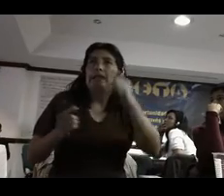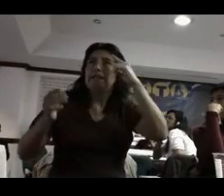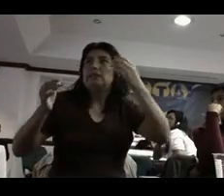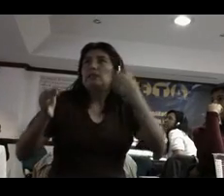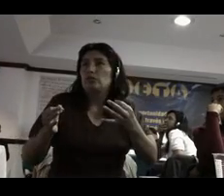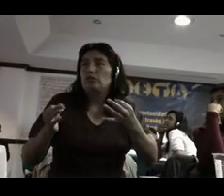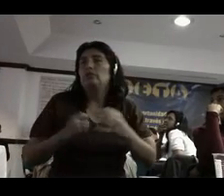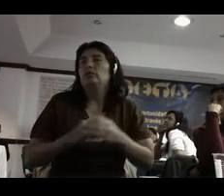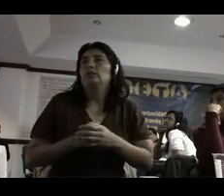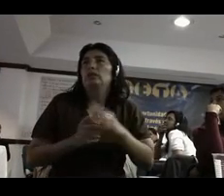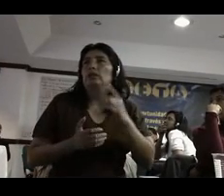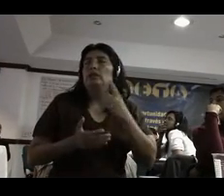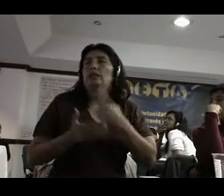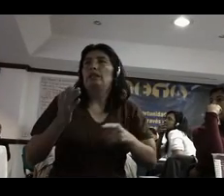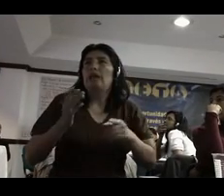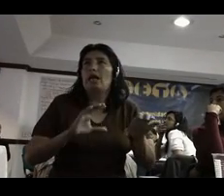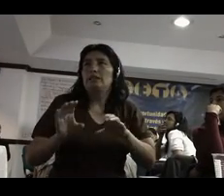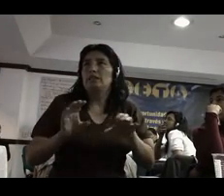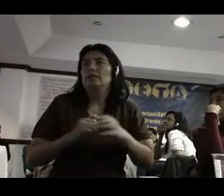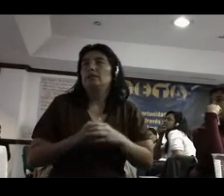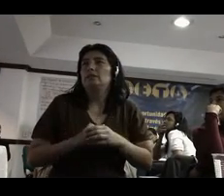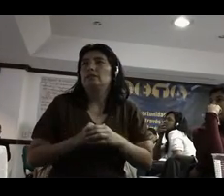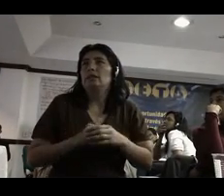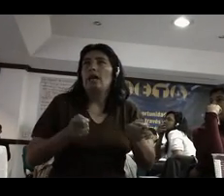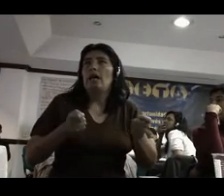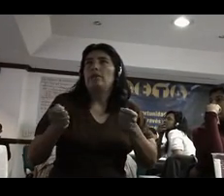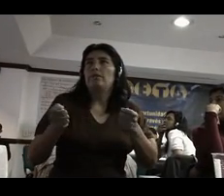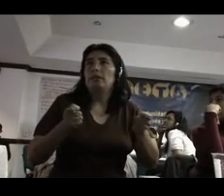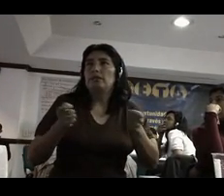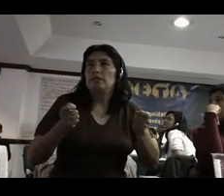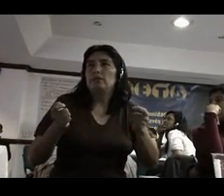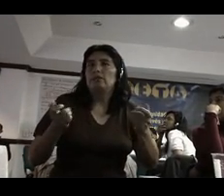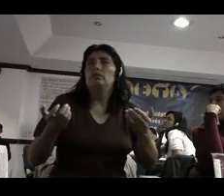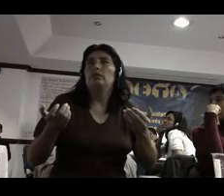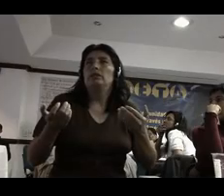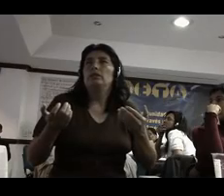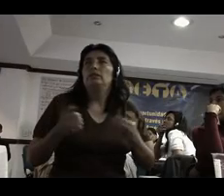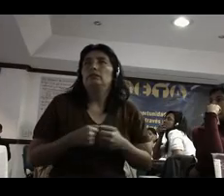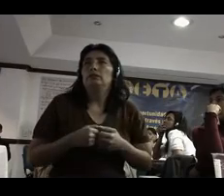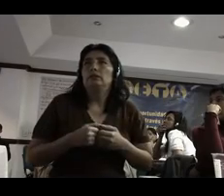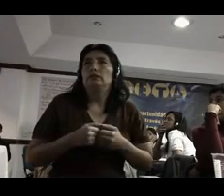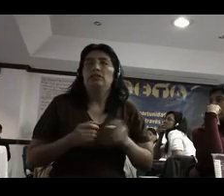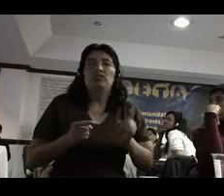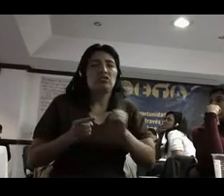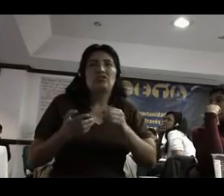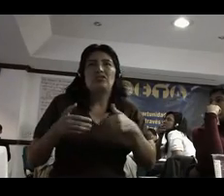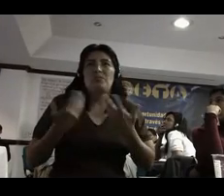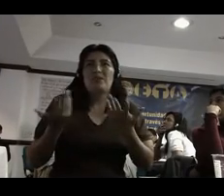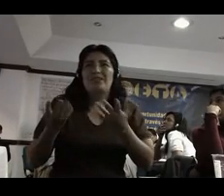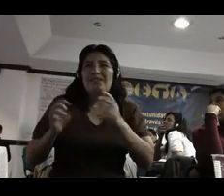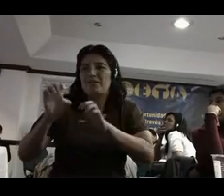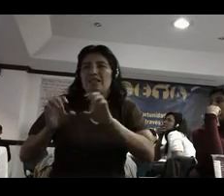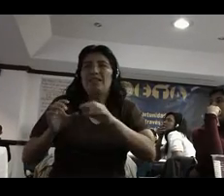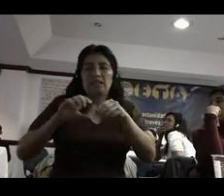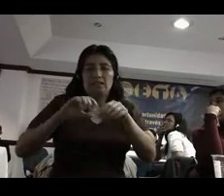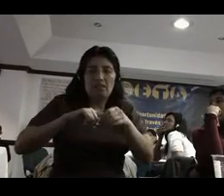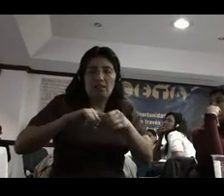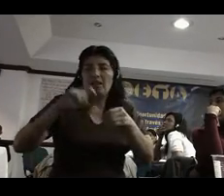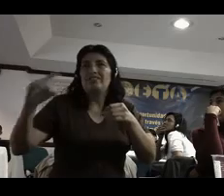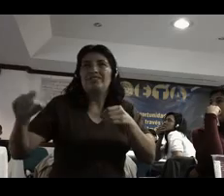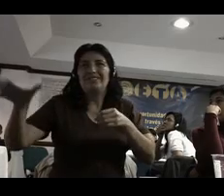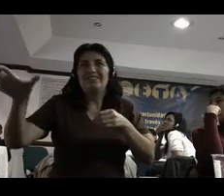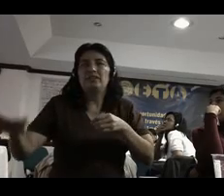evaluation. Such exclusions treat participants as less than self-determining persons. It alienates them